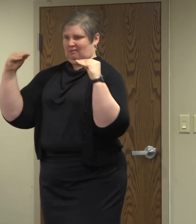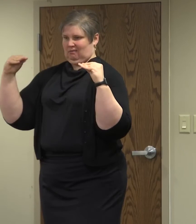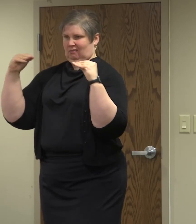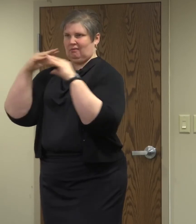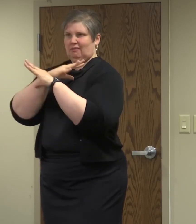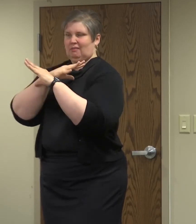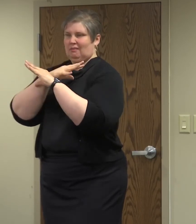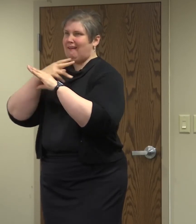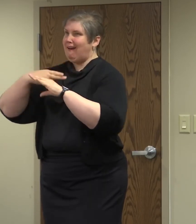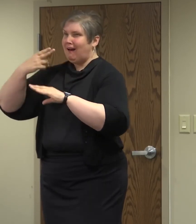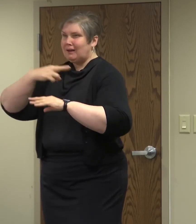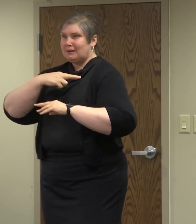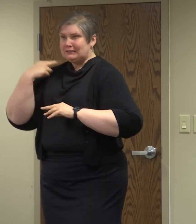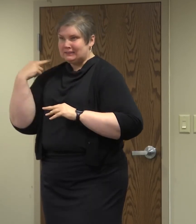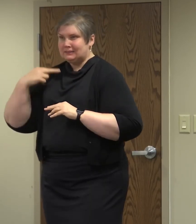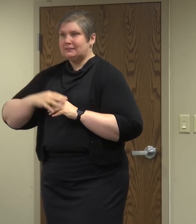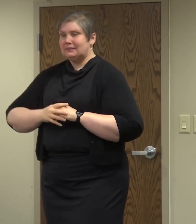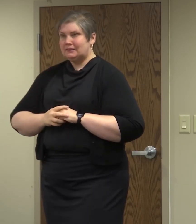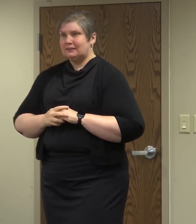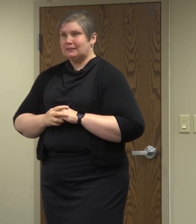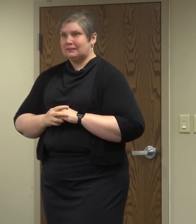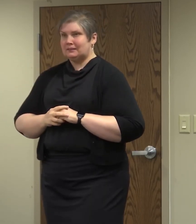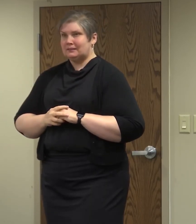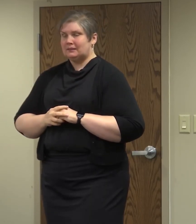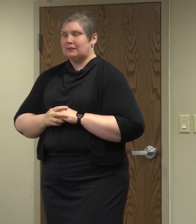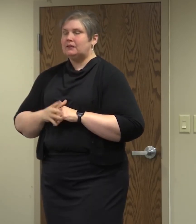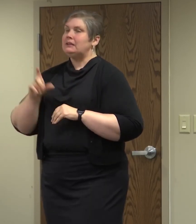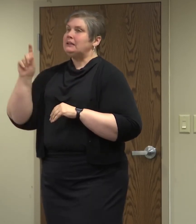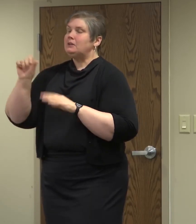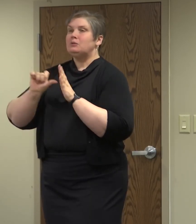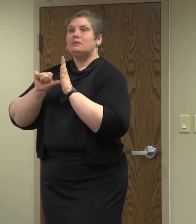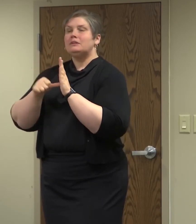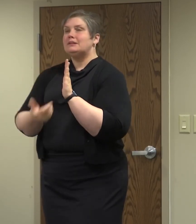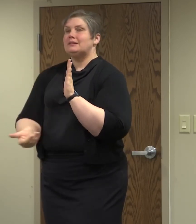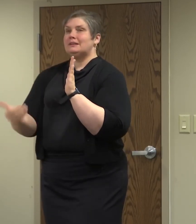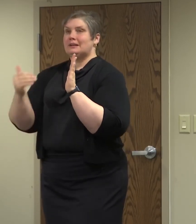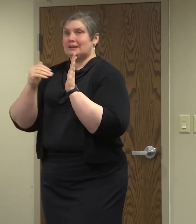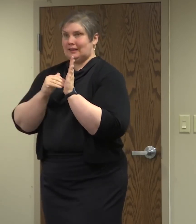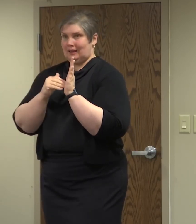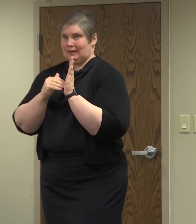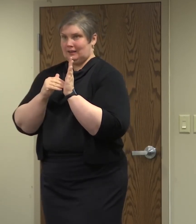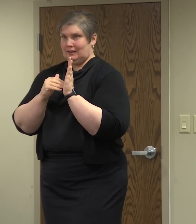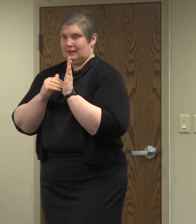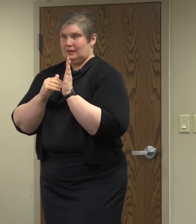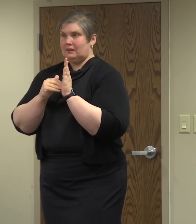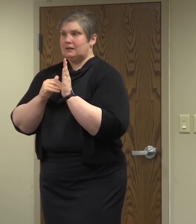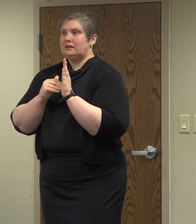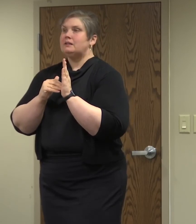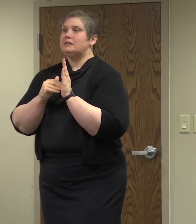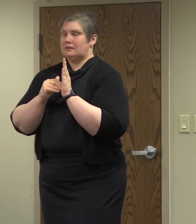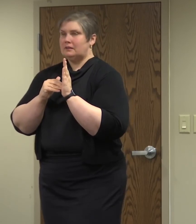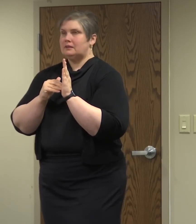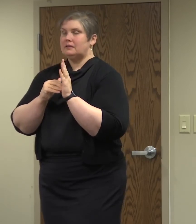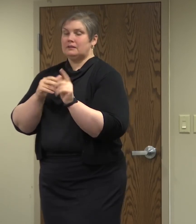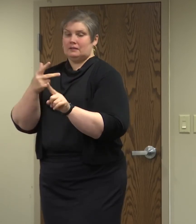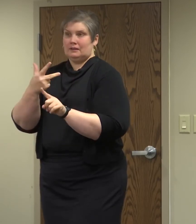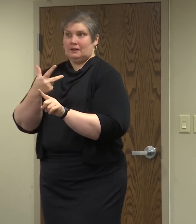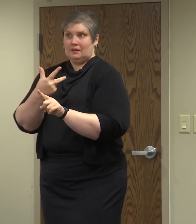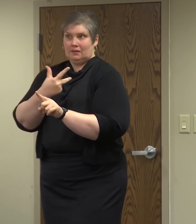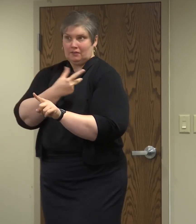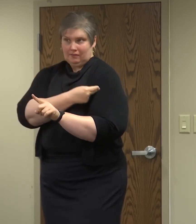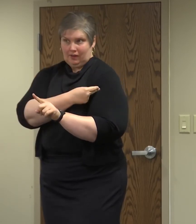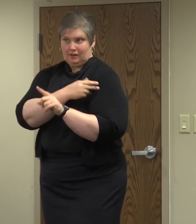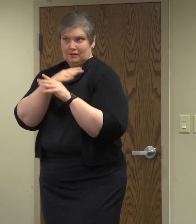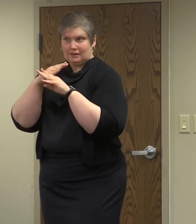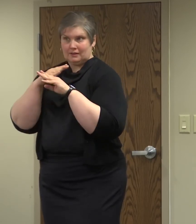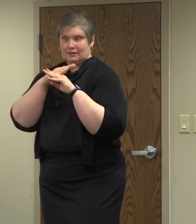before. And I want to keep reiterating, vaccinations continue to be highly effective in preventing transmission,